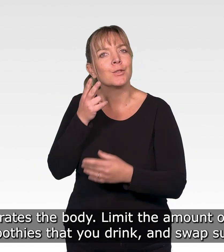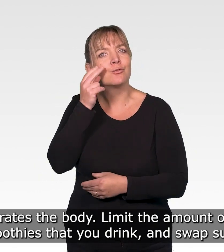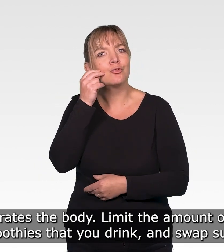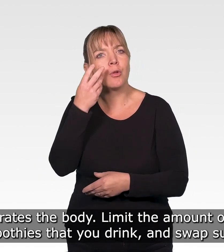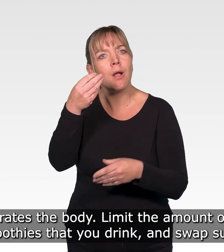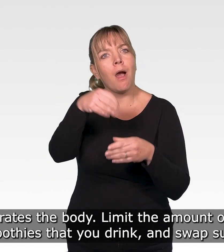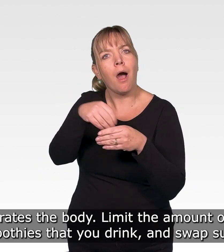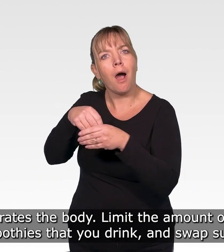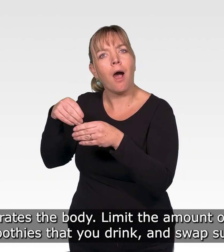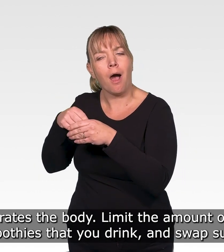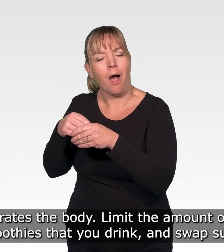sugar varieties.